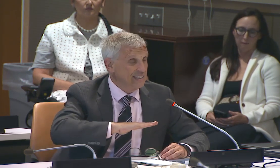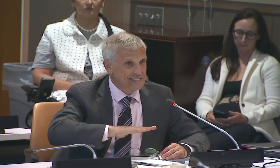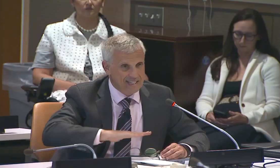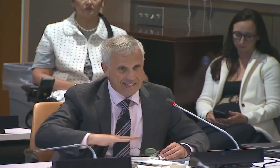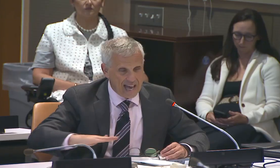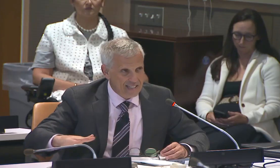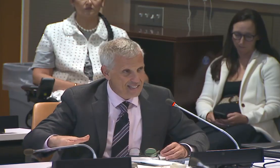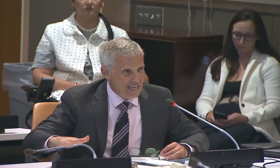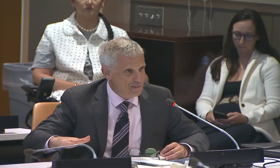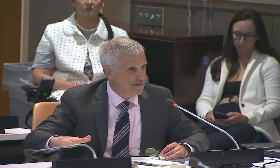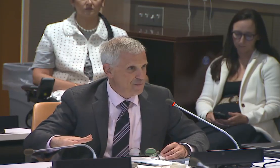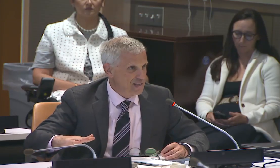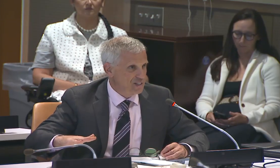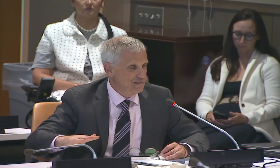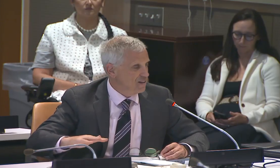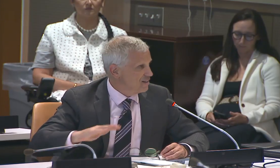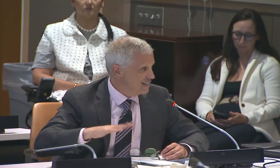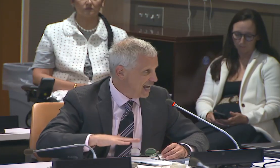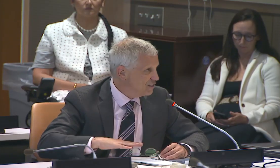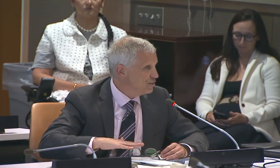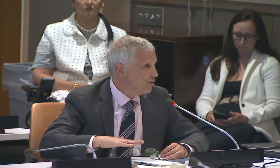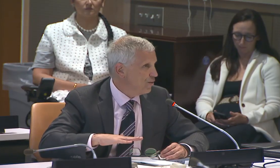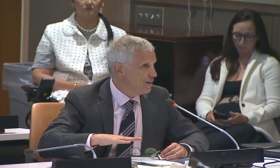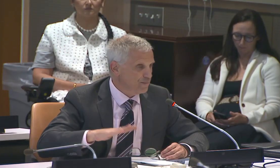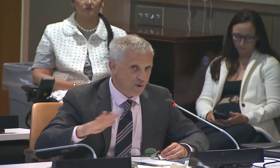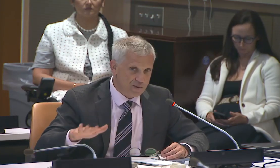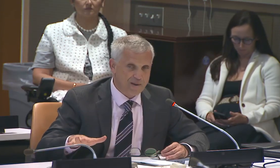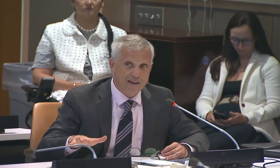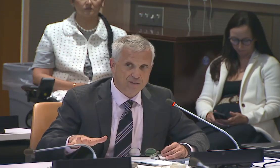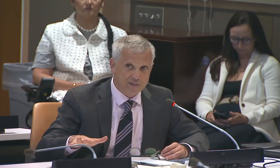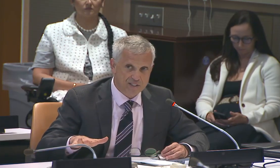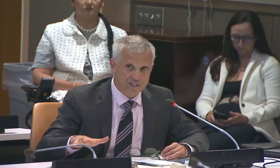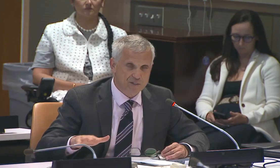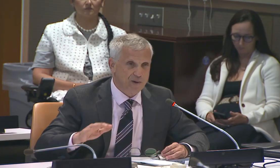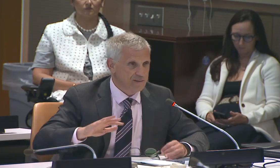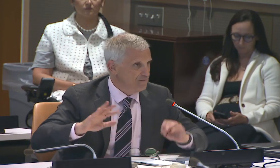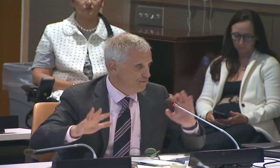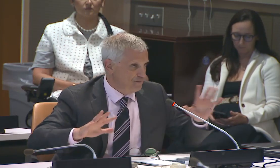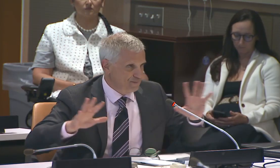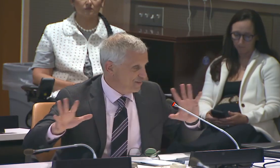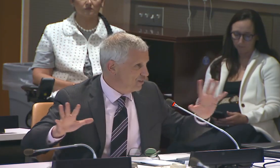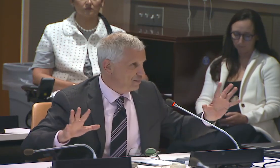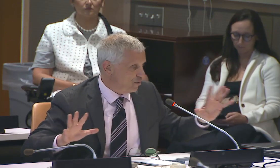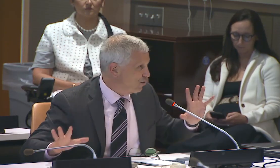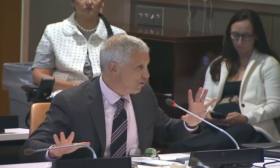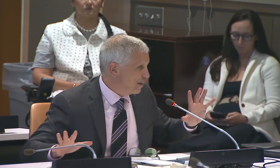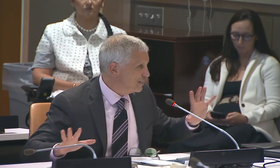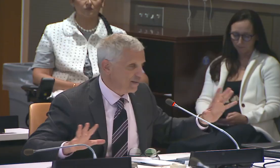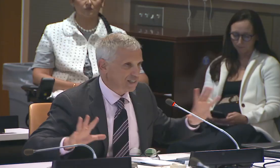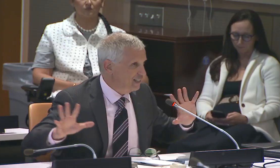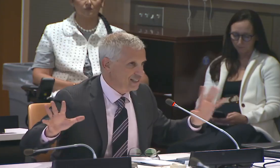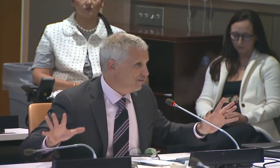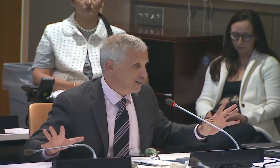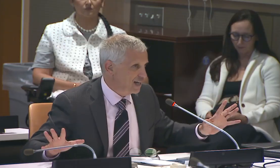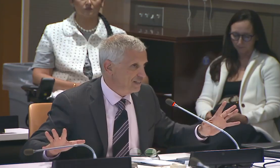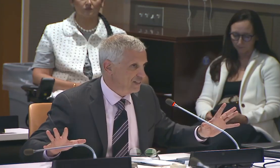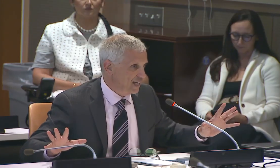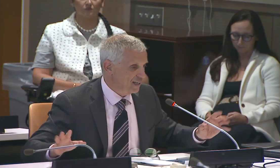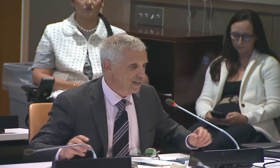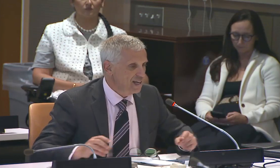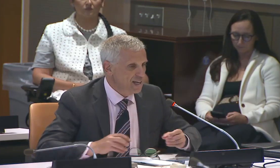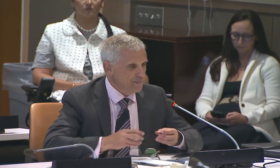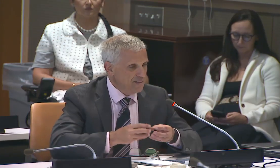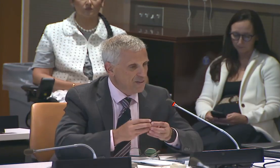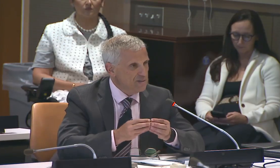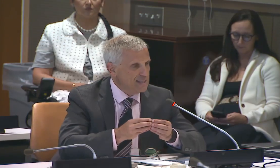source is collecting exactly the same information. There are statutory and programmatic reasons why different programs have to collect different kinds of